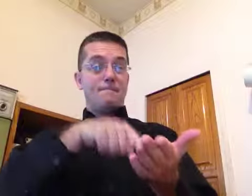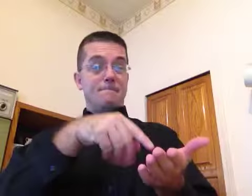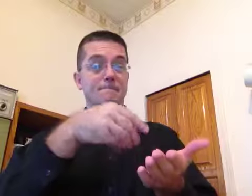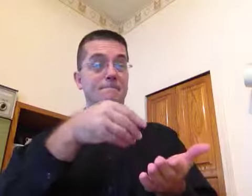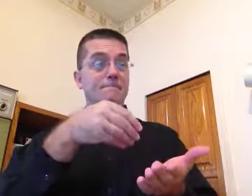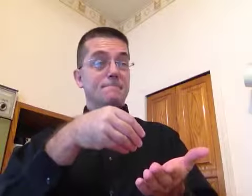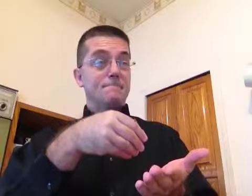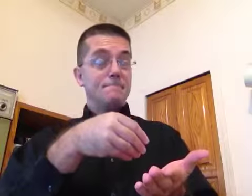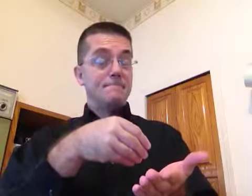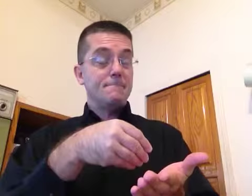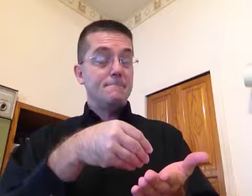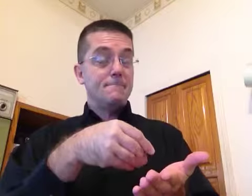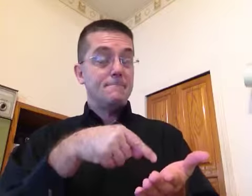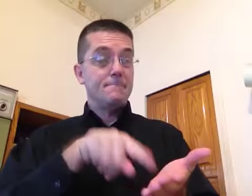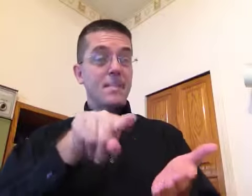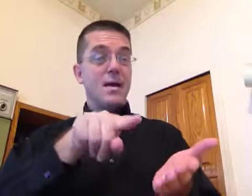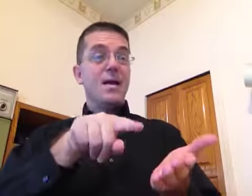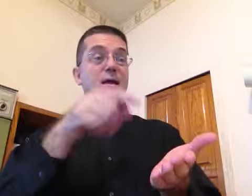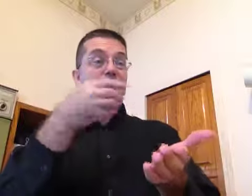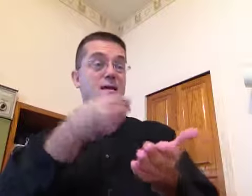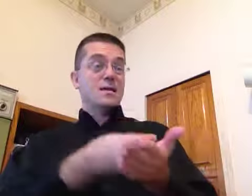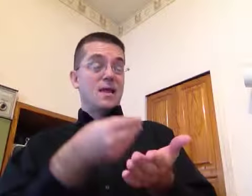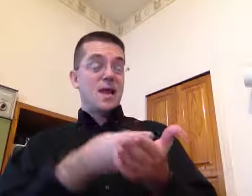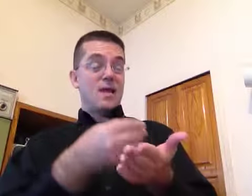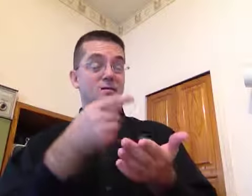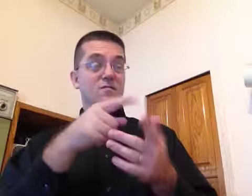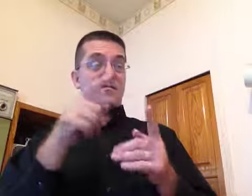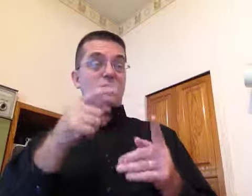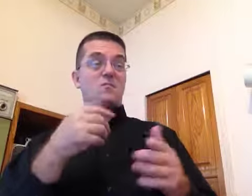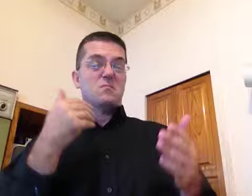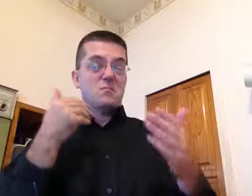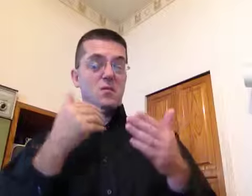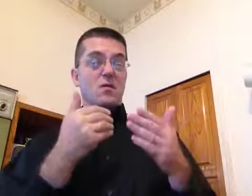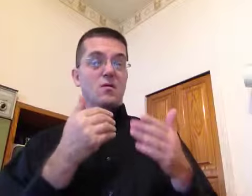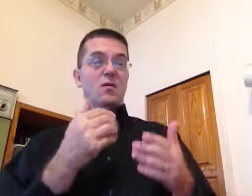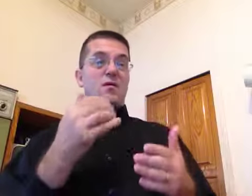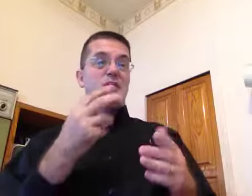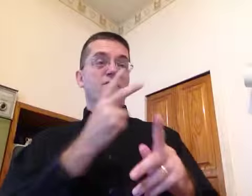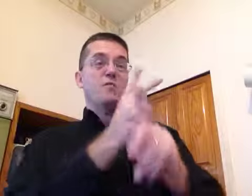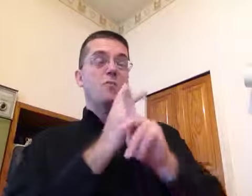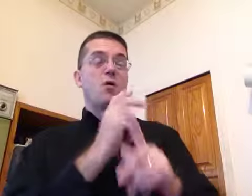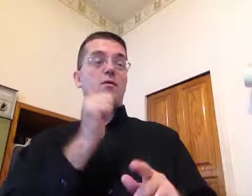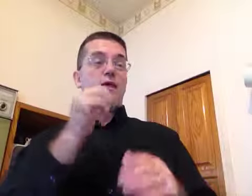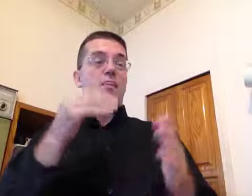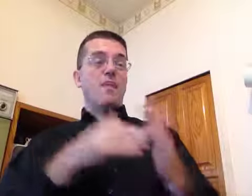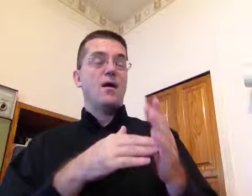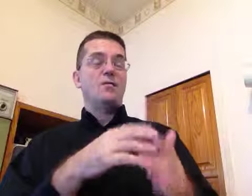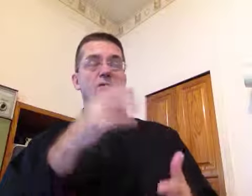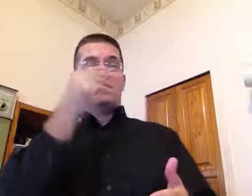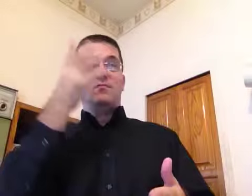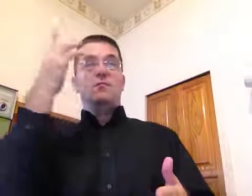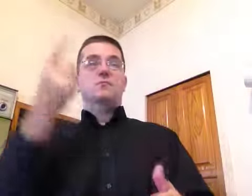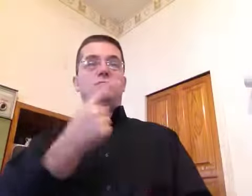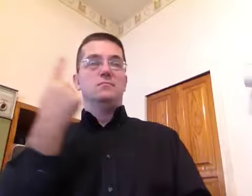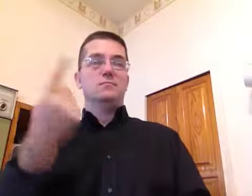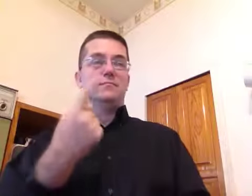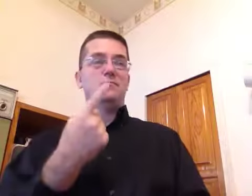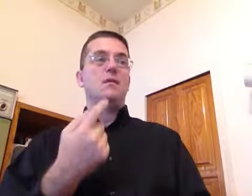close that it's not that big a deal. You know, if you borrow $10,000 or something, I mean, whoopee. I'm going to wait until I